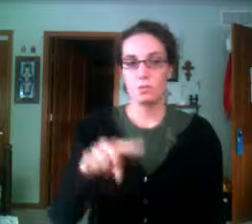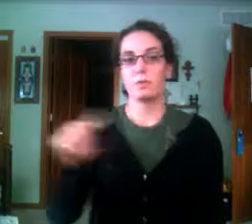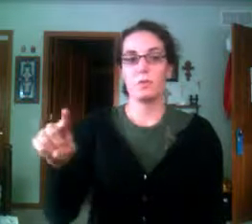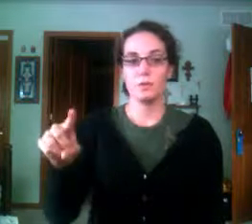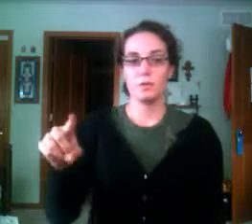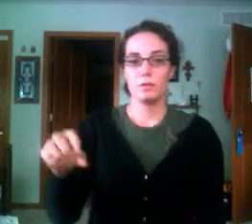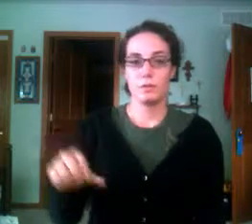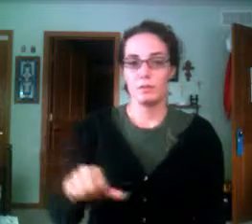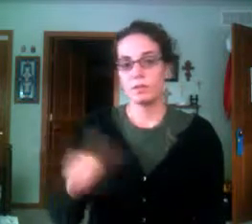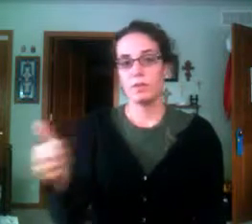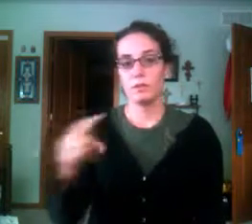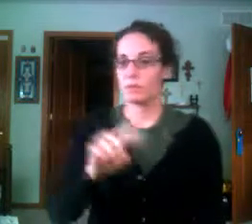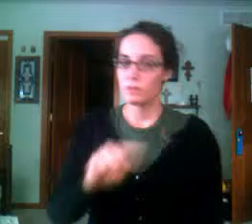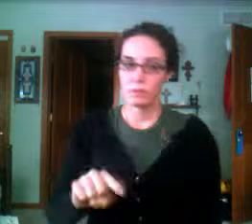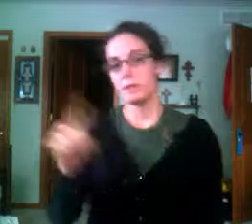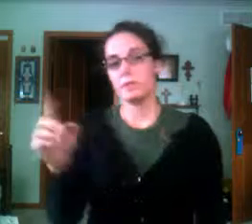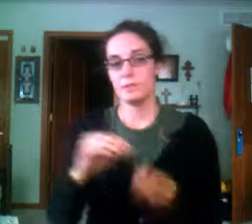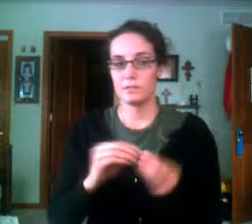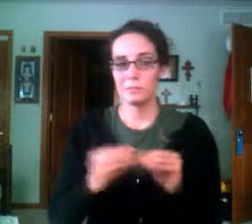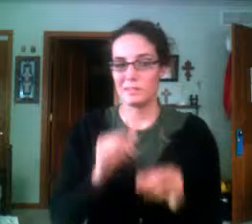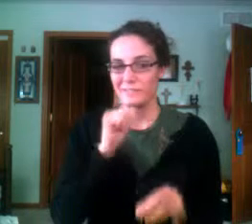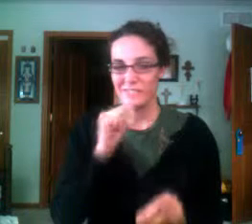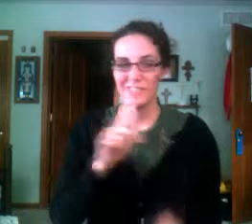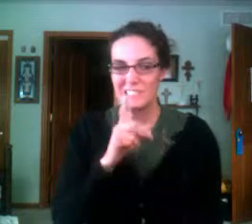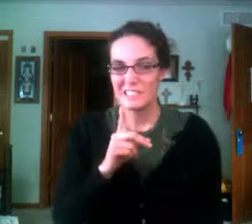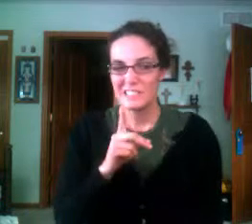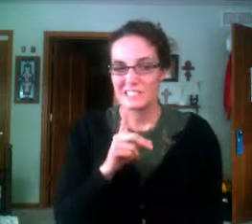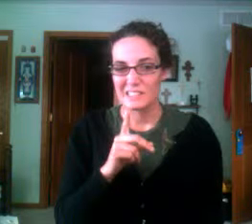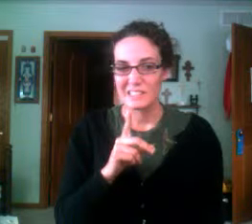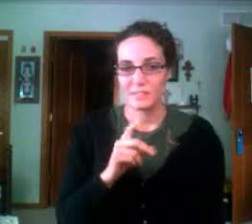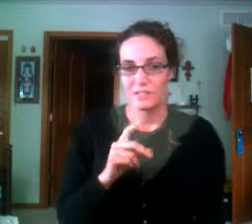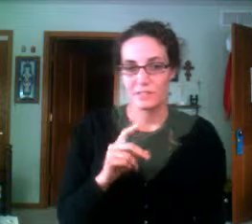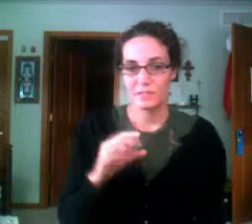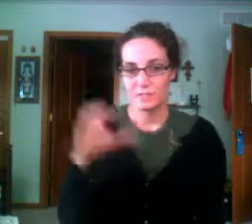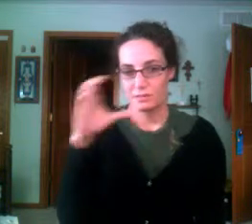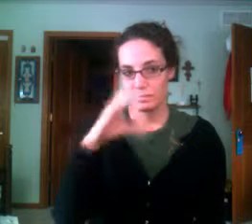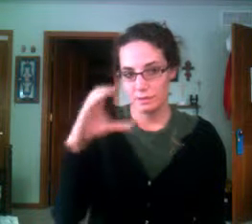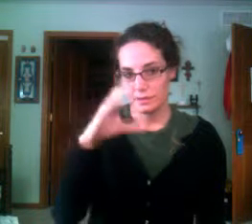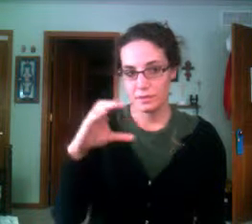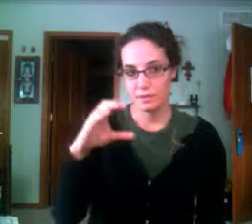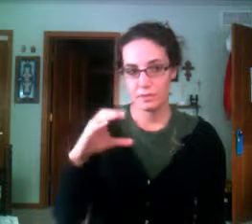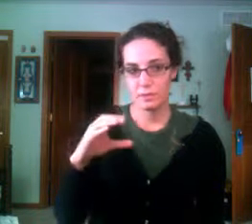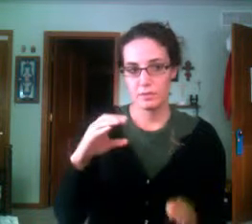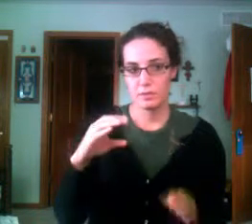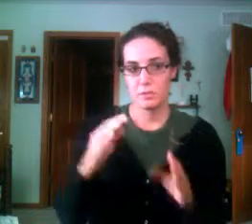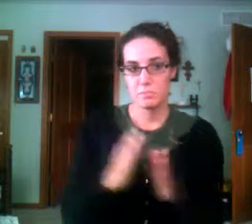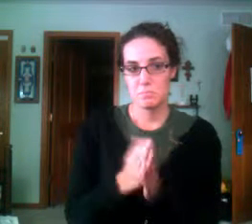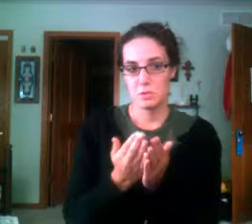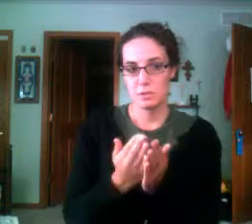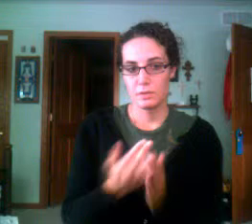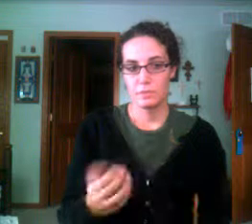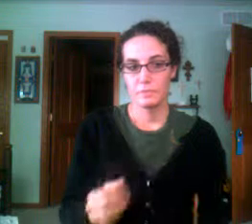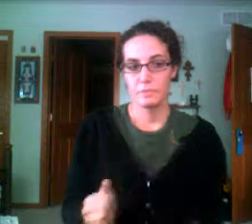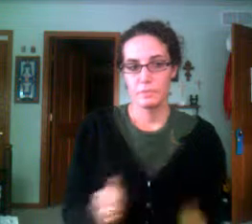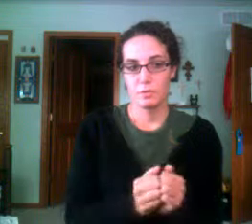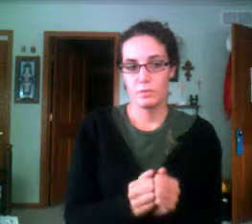roots, and then a number. So if you're not sure, just read the instruction manual. In this case, we press the square root